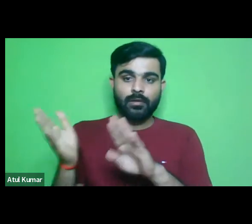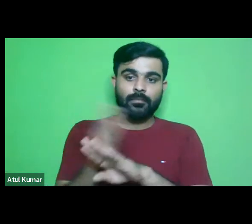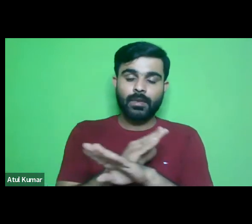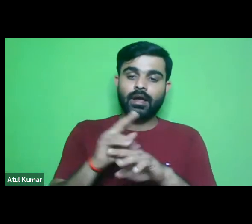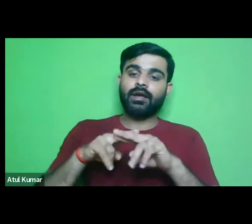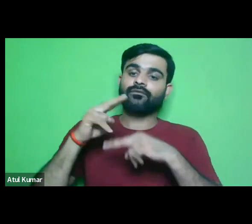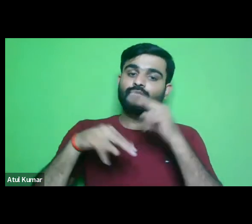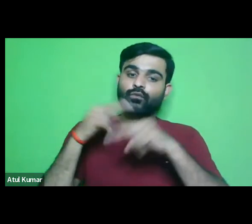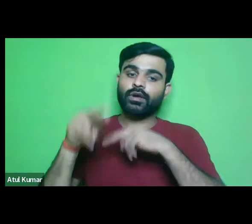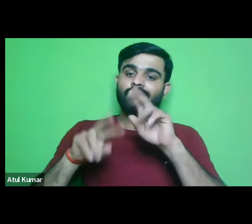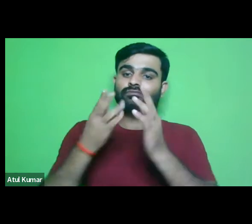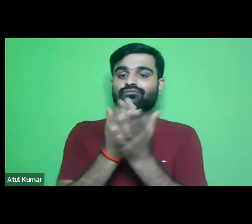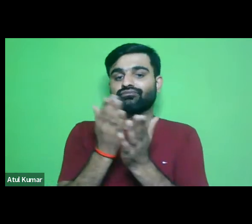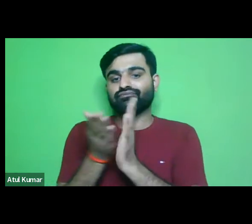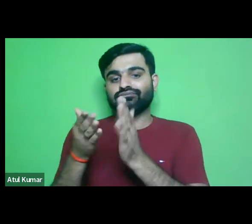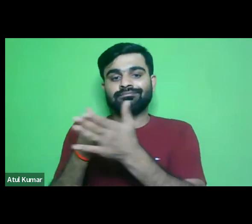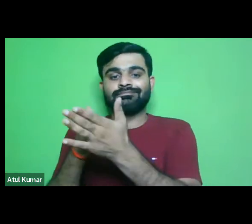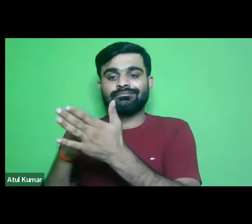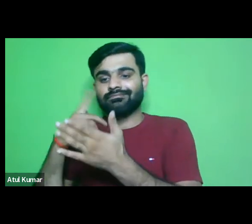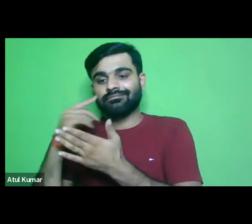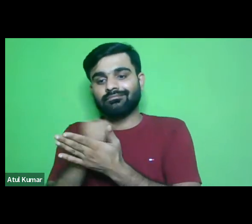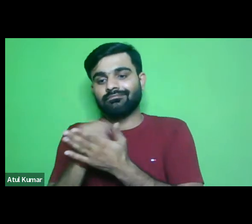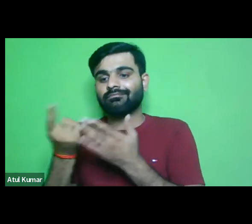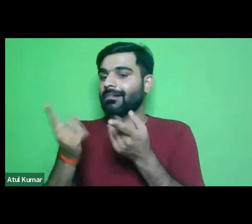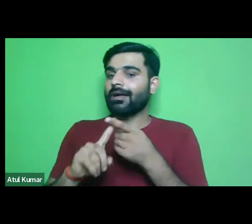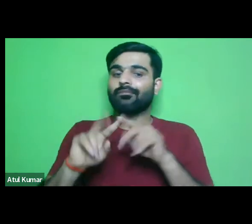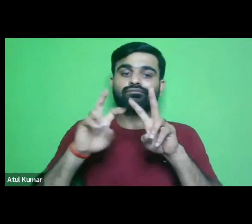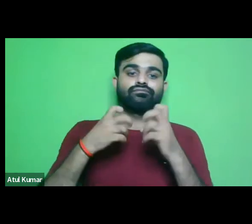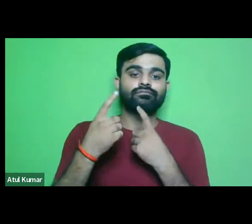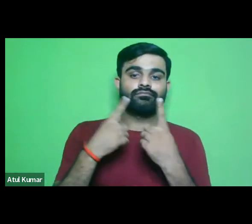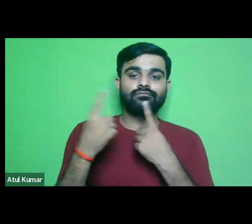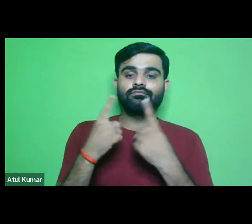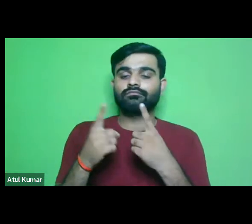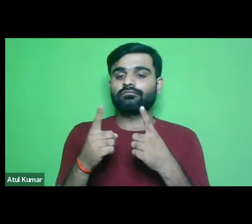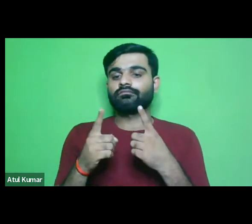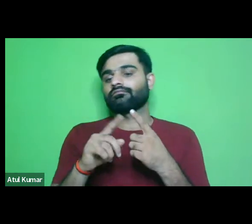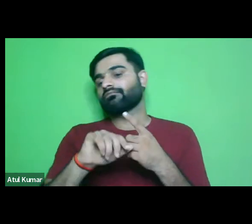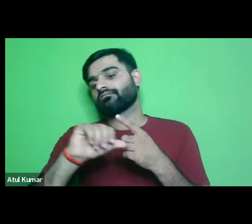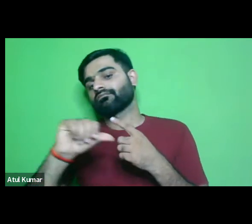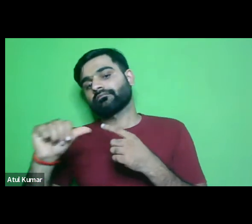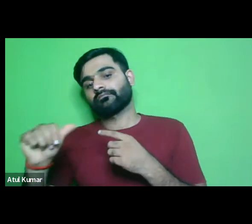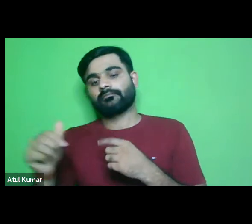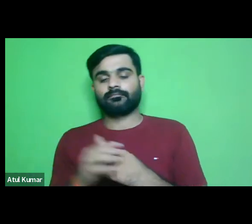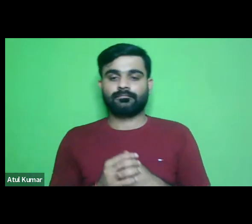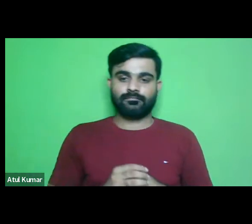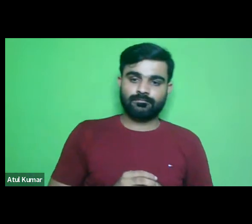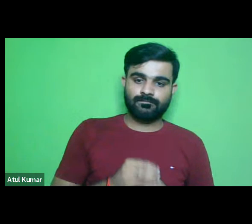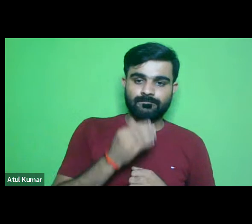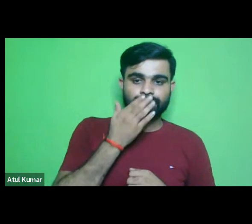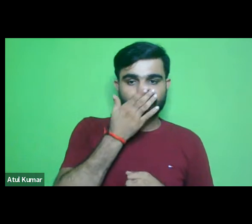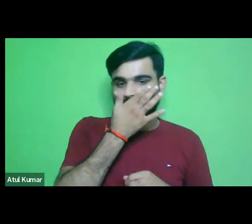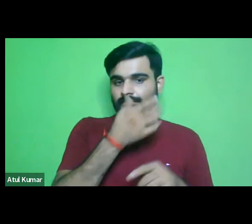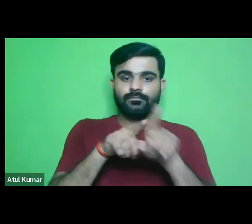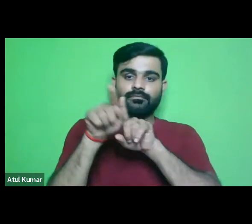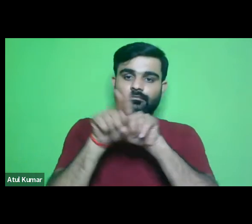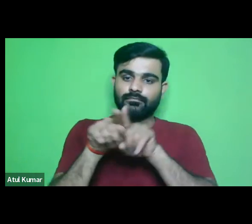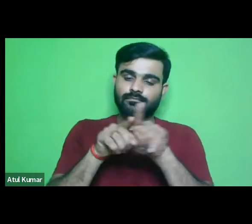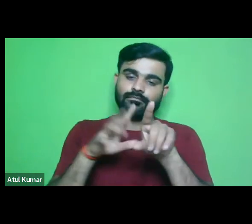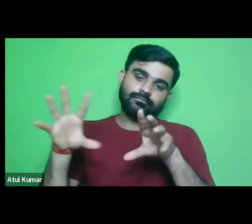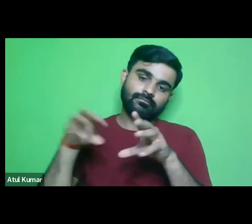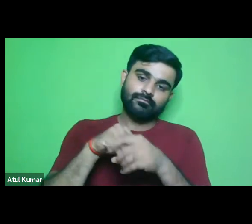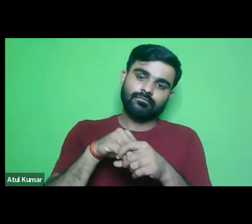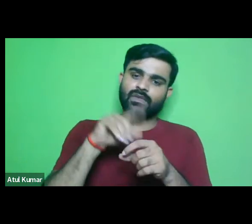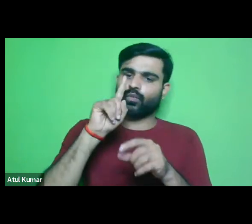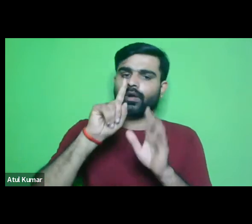adopting what are some very essential practices, a lot of the harm that we're talking about would have already occurred. For example, at Mozilla, one